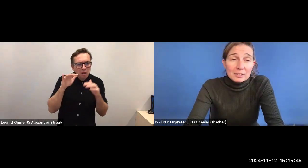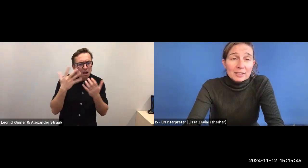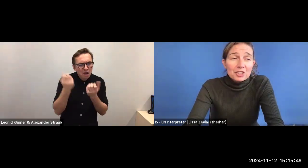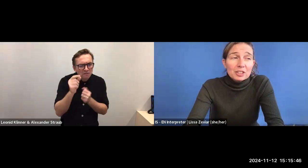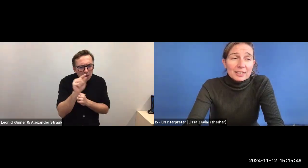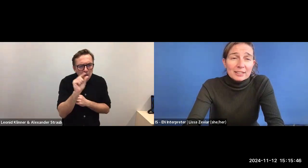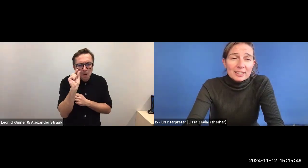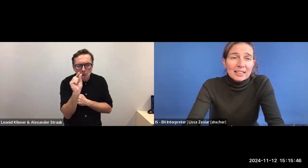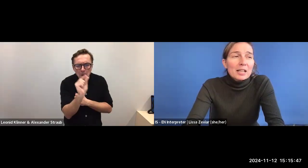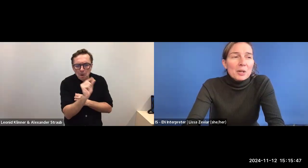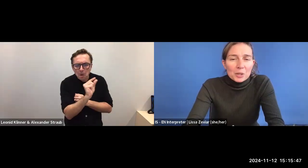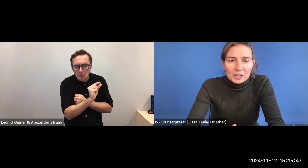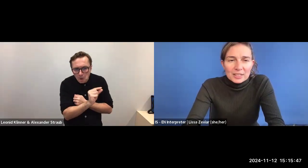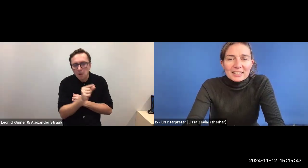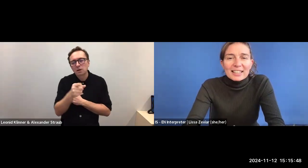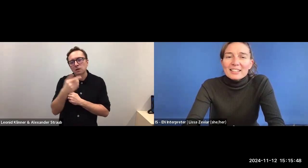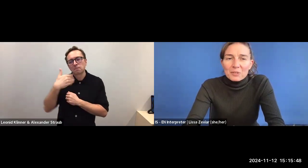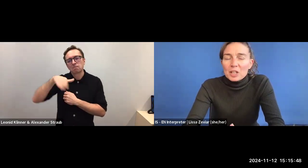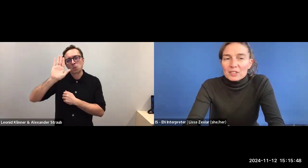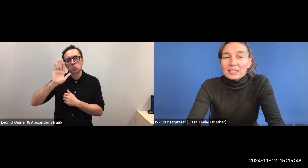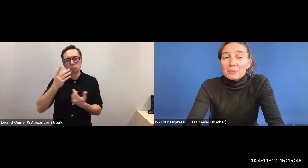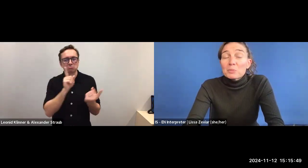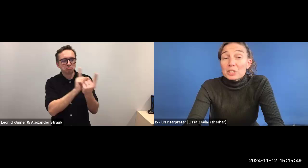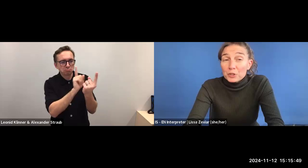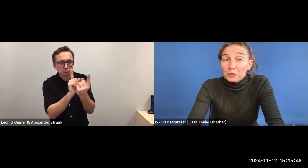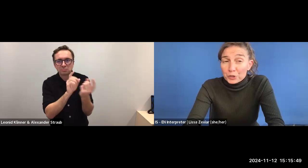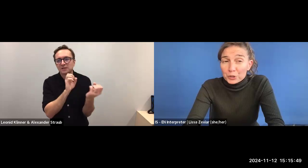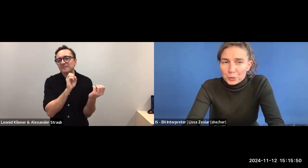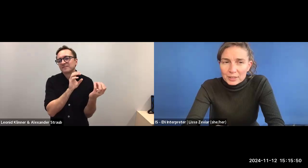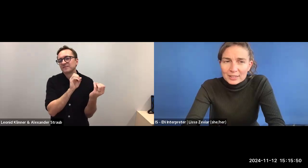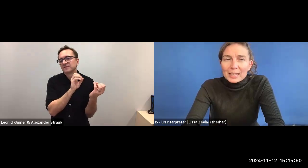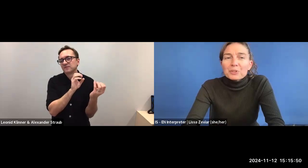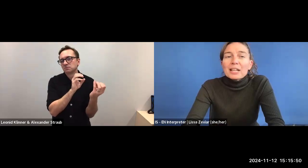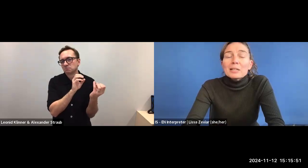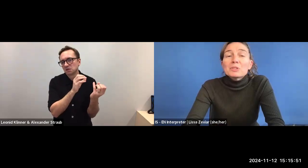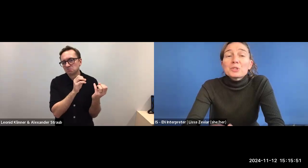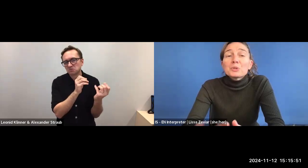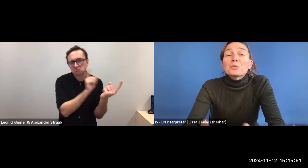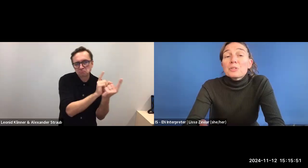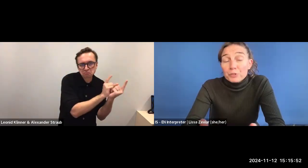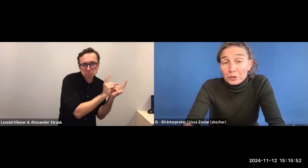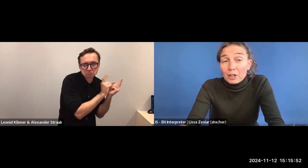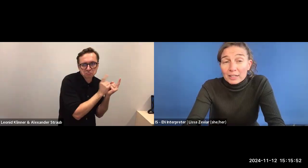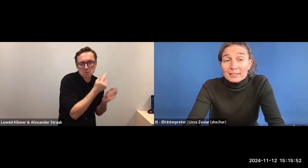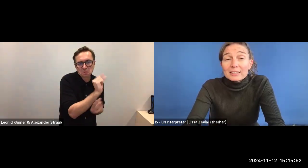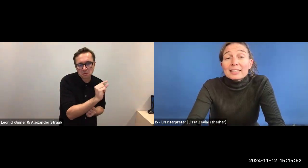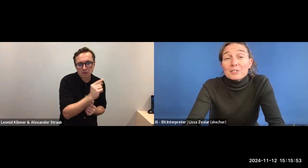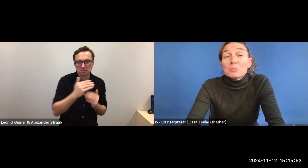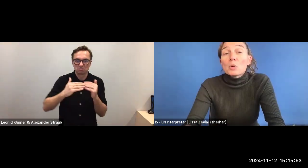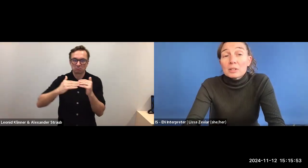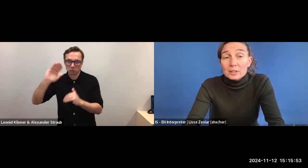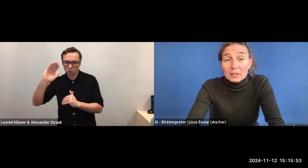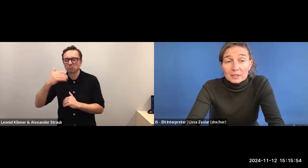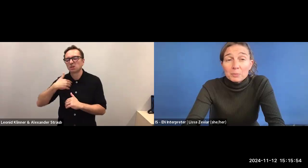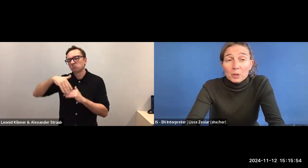into our teaching lessons, to see that that was obviously something more difficult for the students, and we're able to further our lessons and